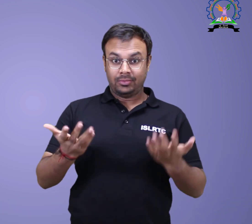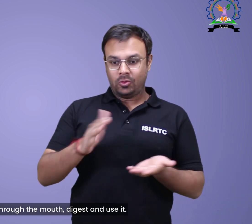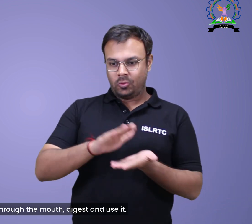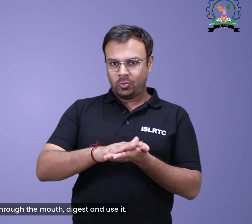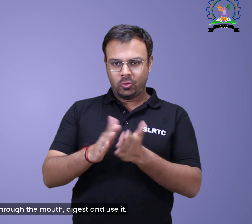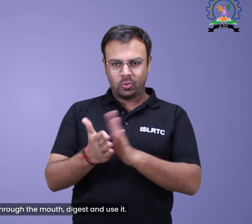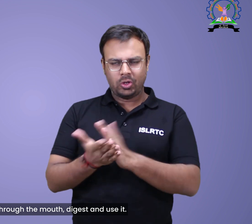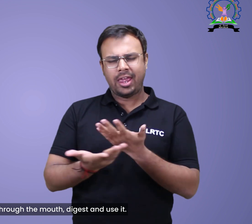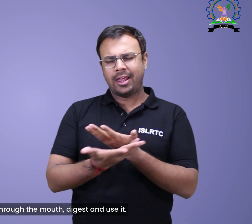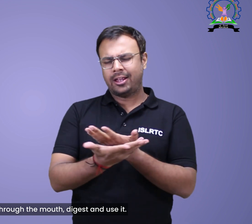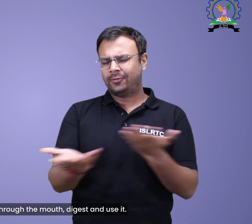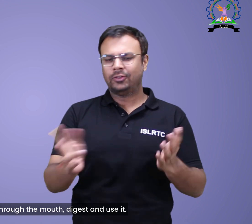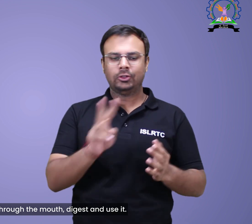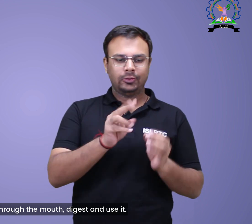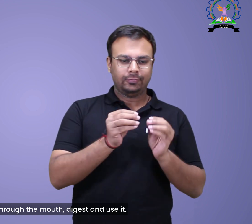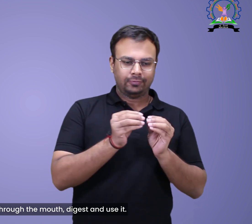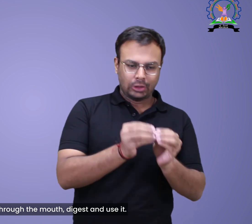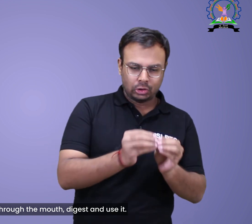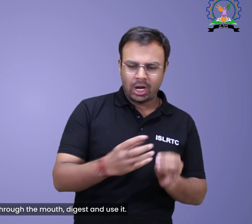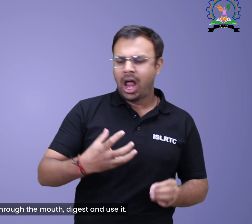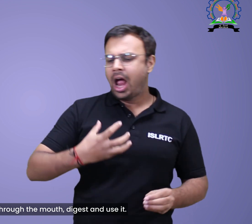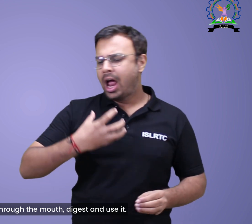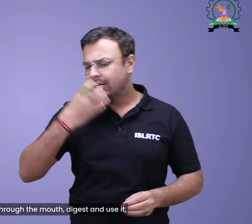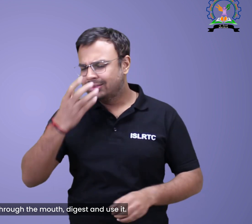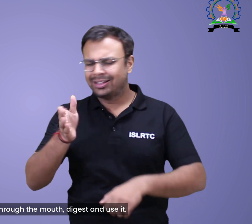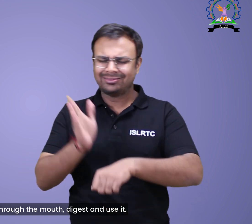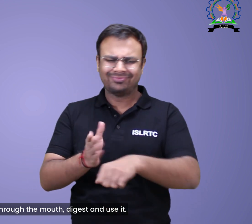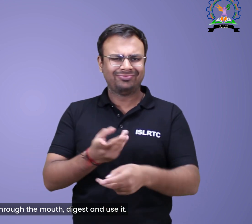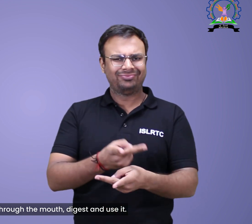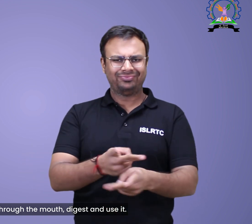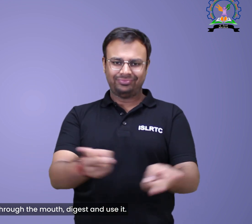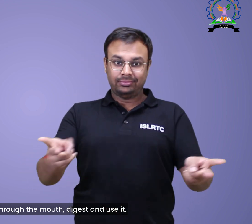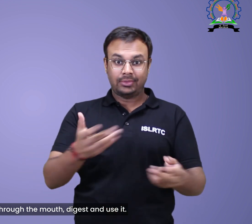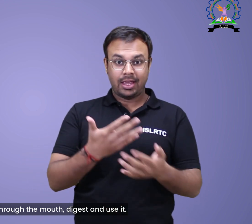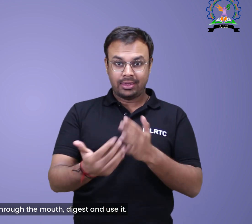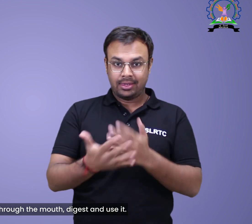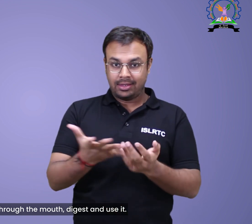We take in food through the mouth, digest and use it.